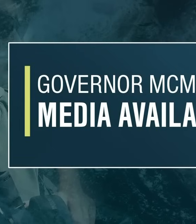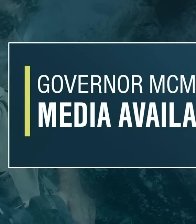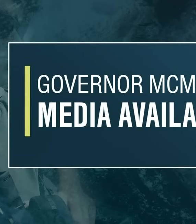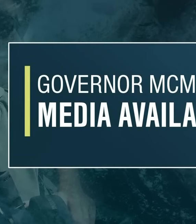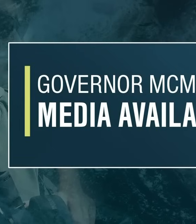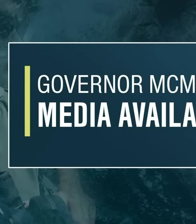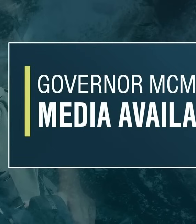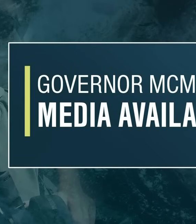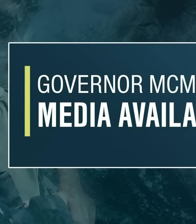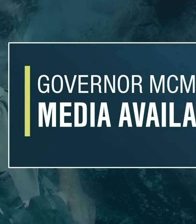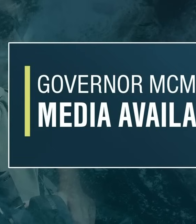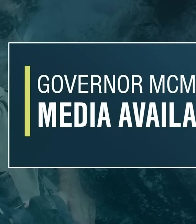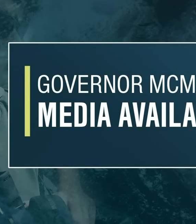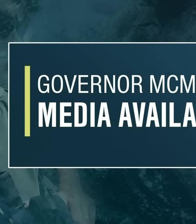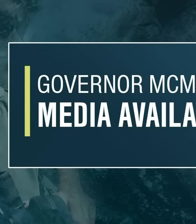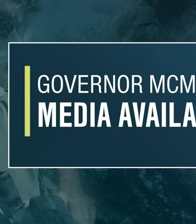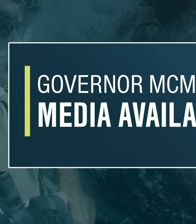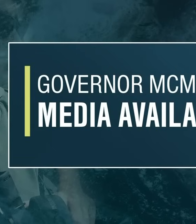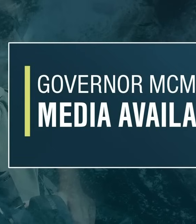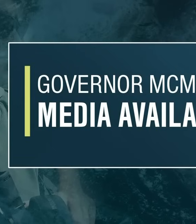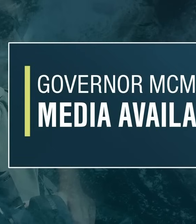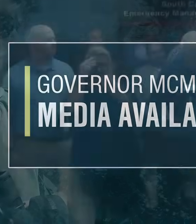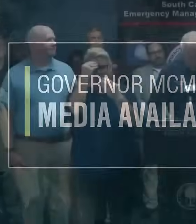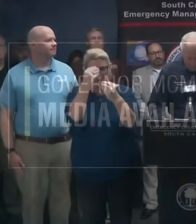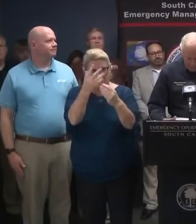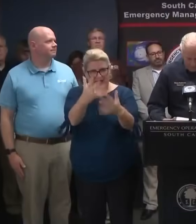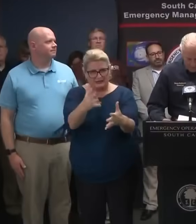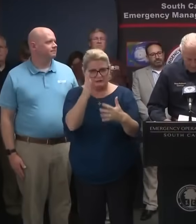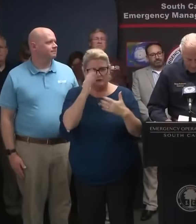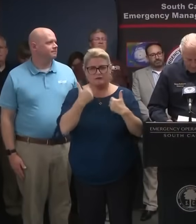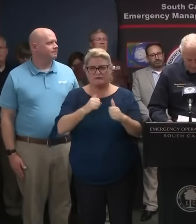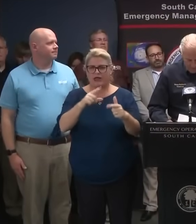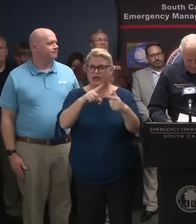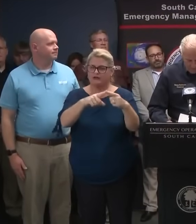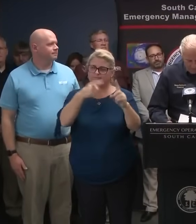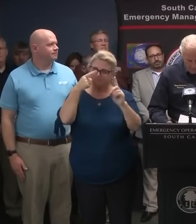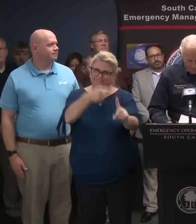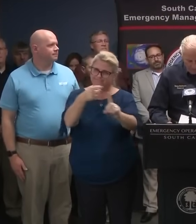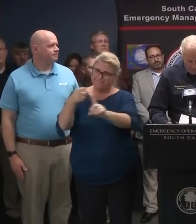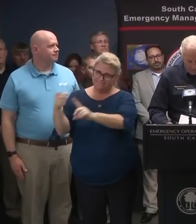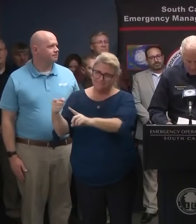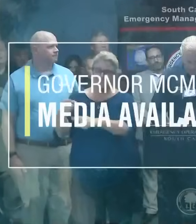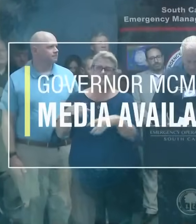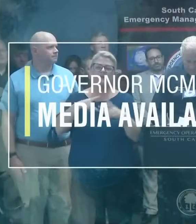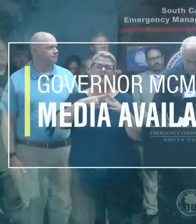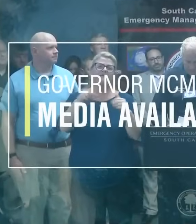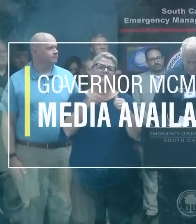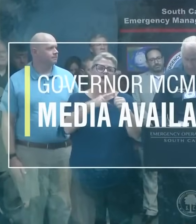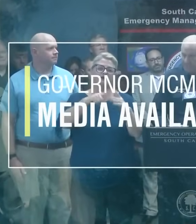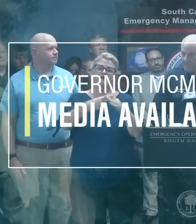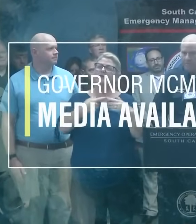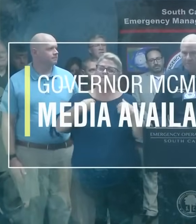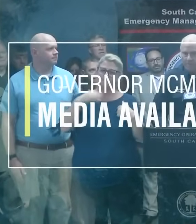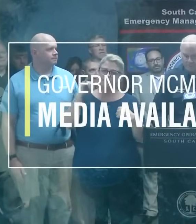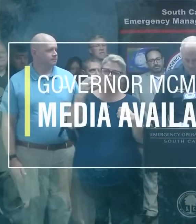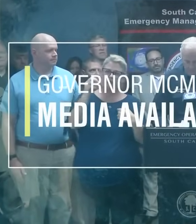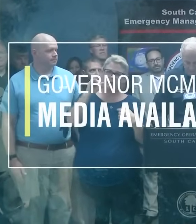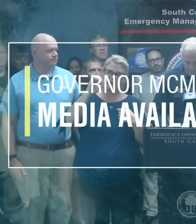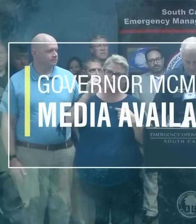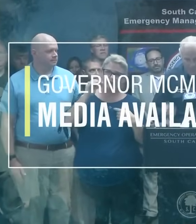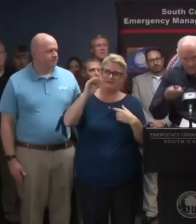Y'all, thank you very much. We have a lot of information. We'll try to get right to it. We'll start with, this is Josie McDaniel